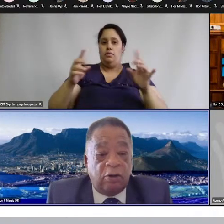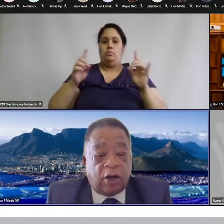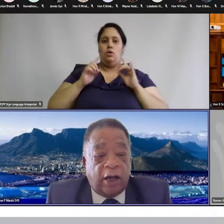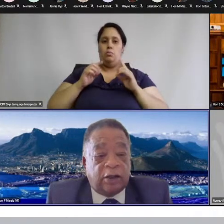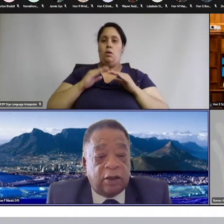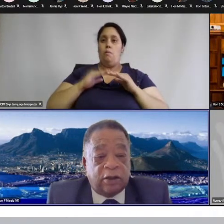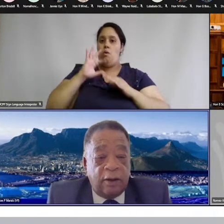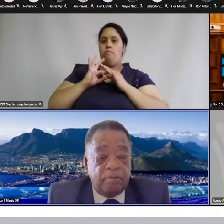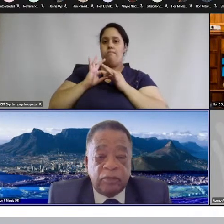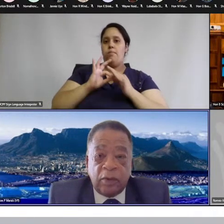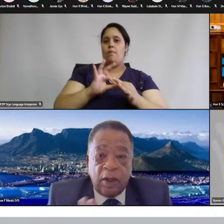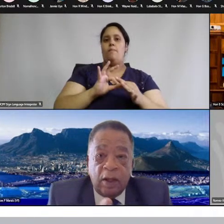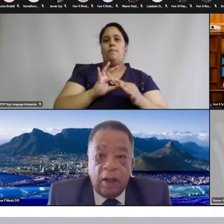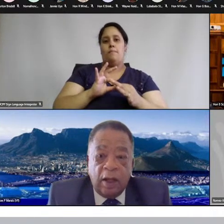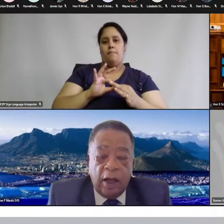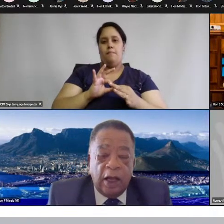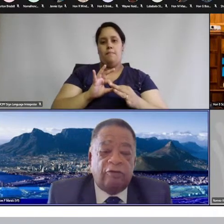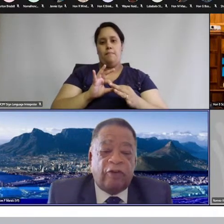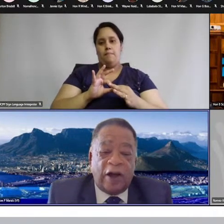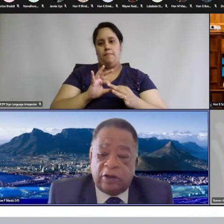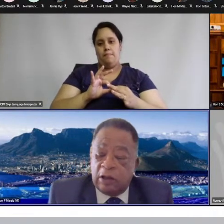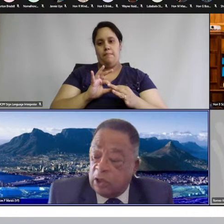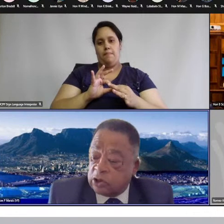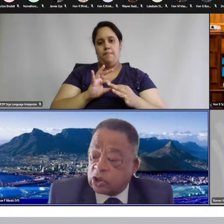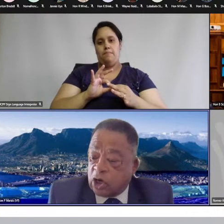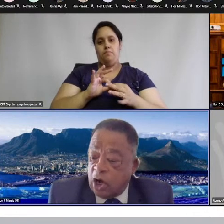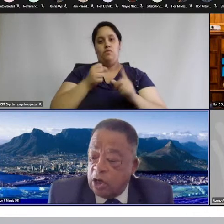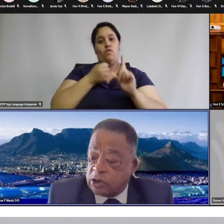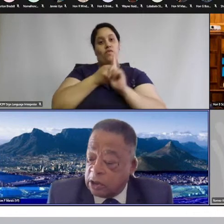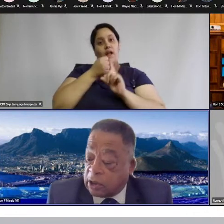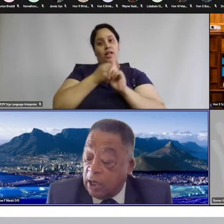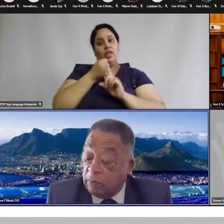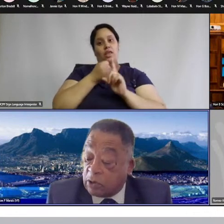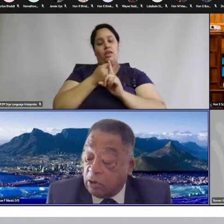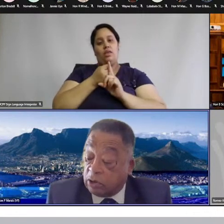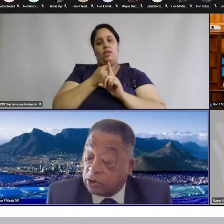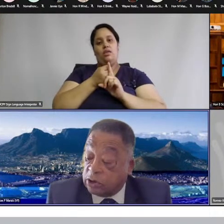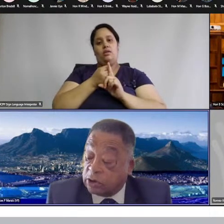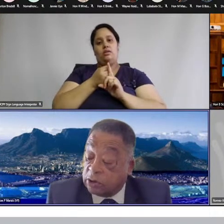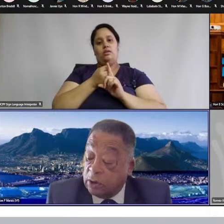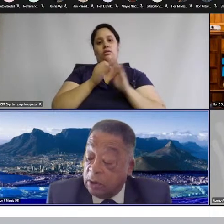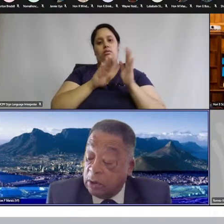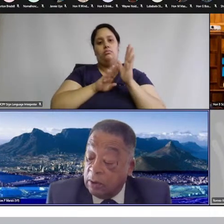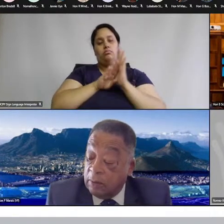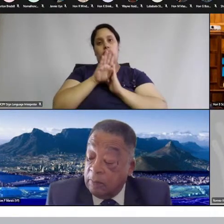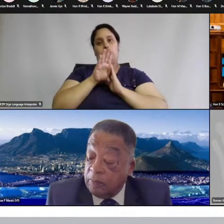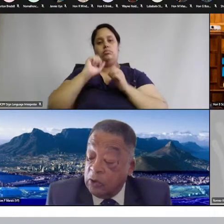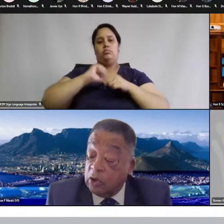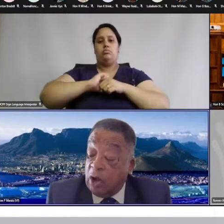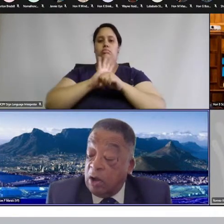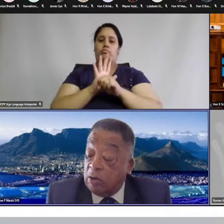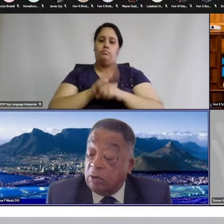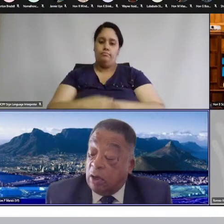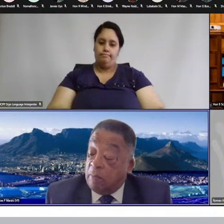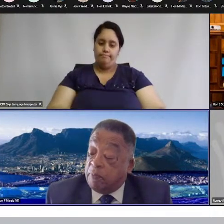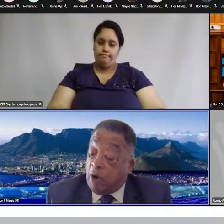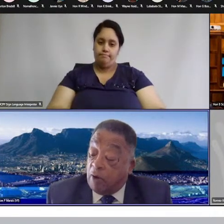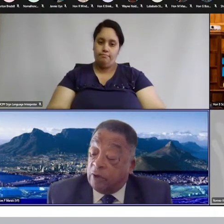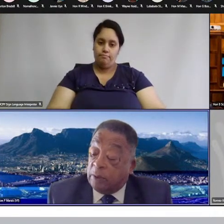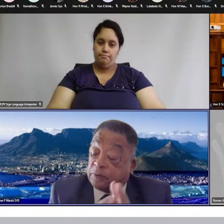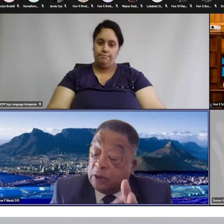more dedicated in fighting the scourge that came across us. You